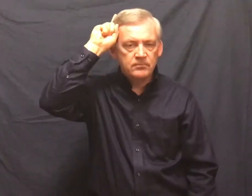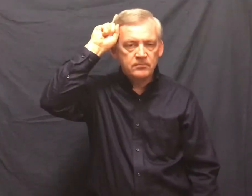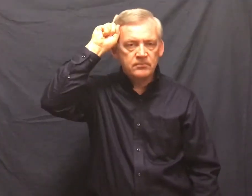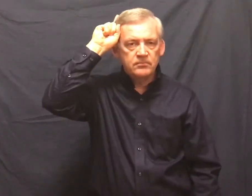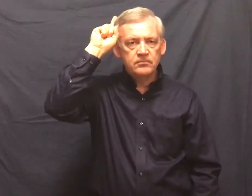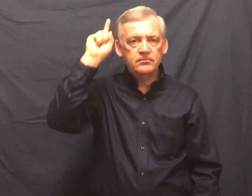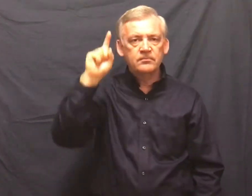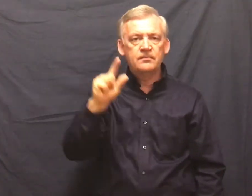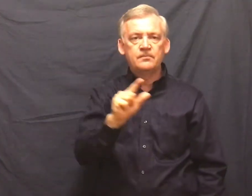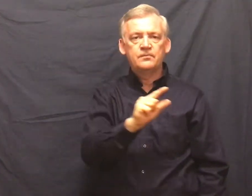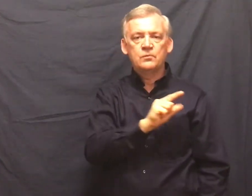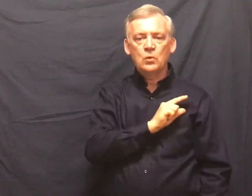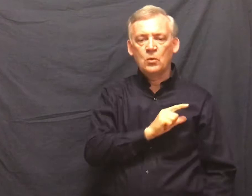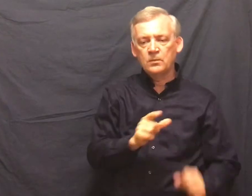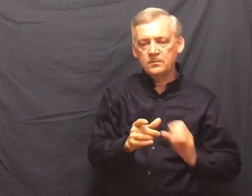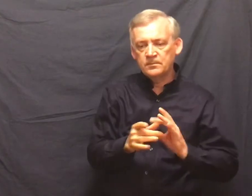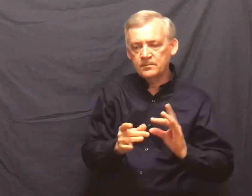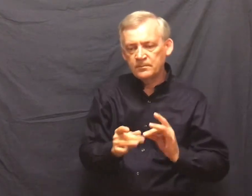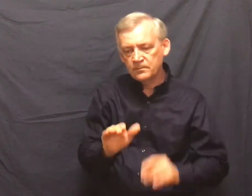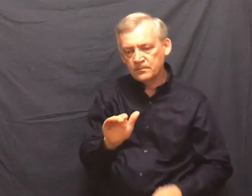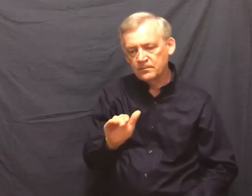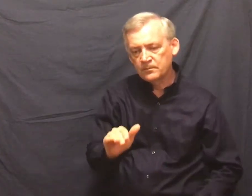George said quietly, what the heck you yelling about?